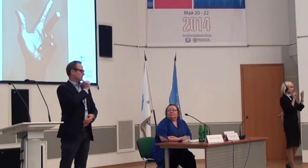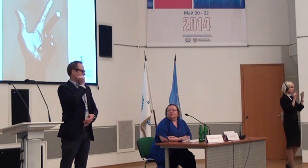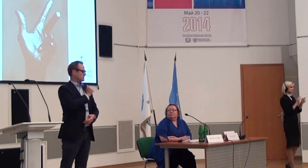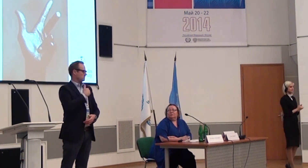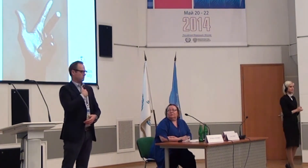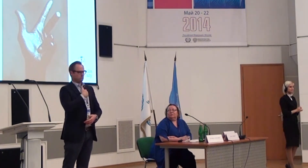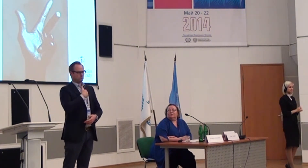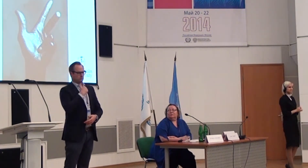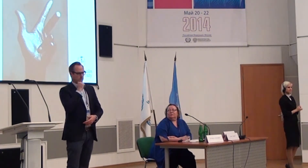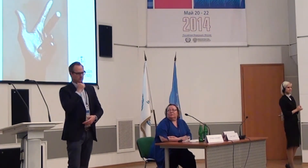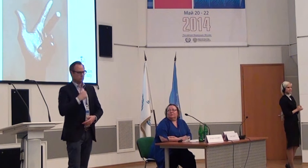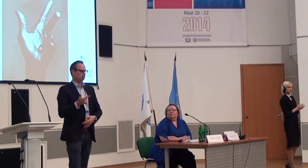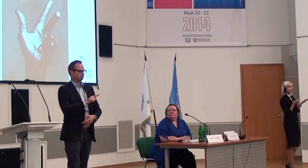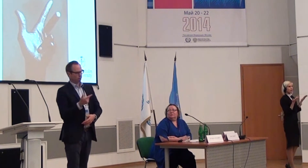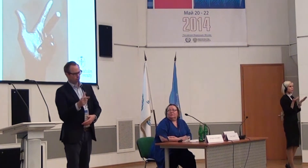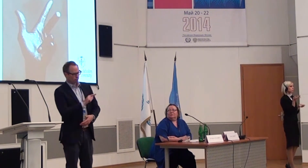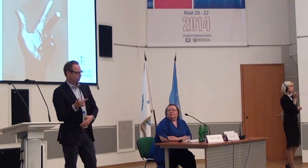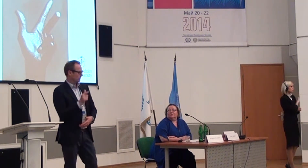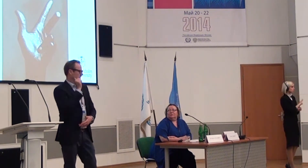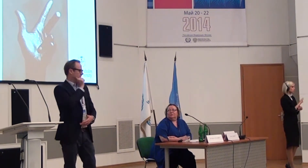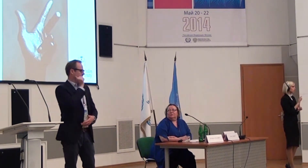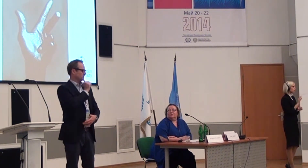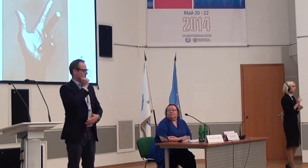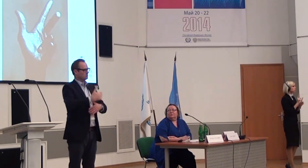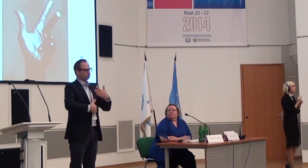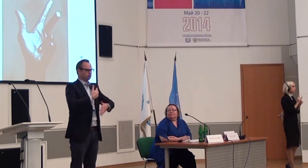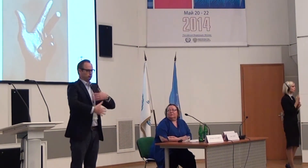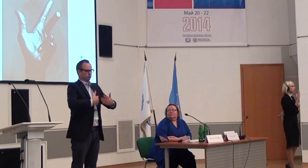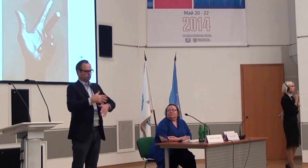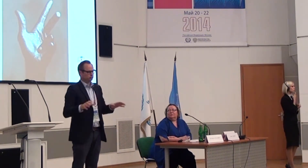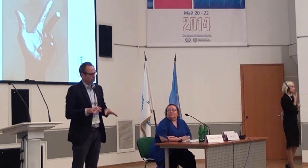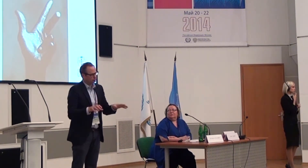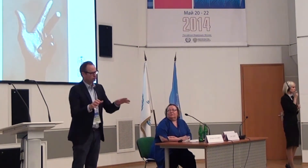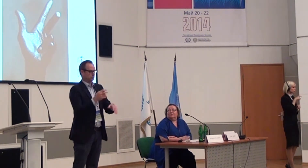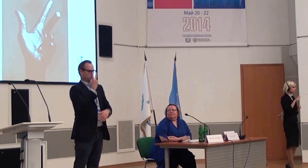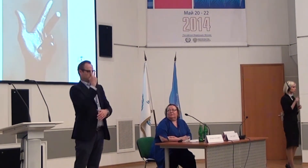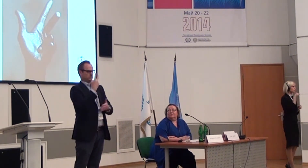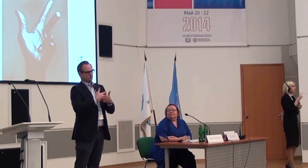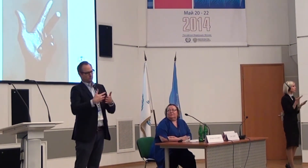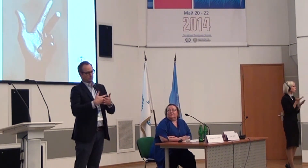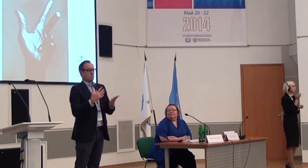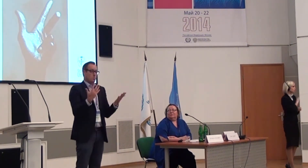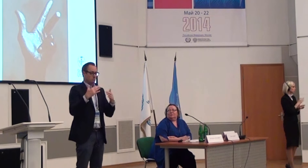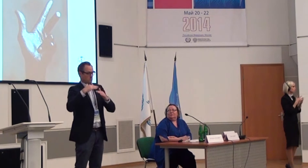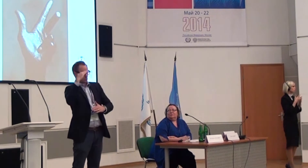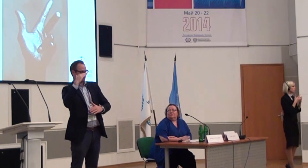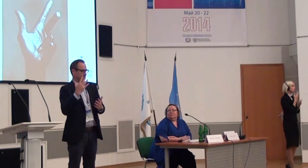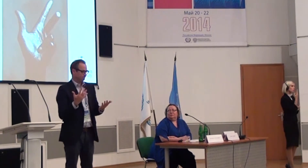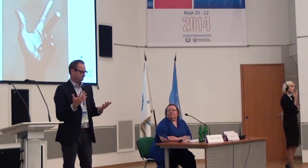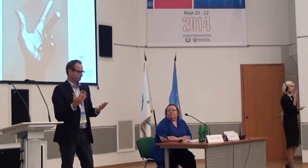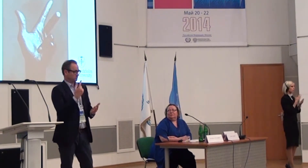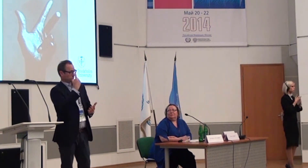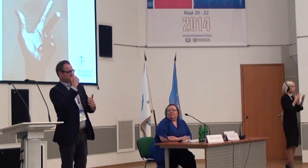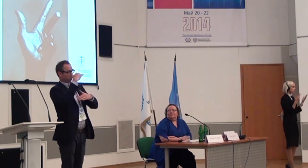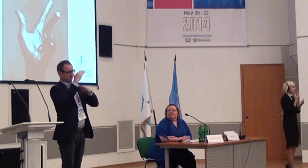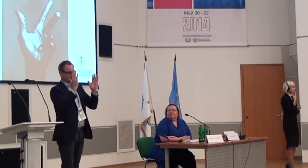I use is that bilinguals are those who use 2 or more languages or dialects in their everyday